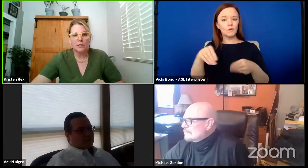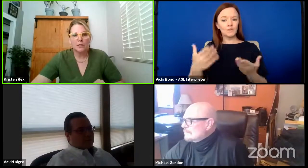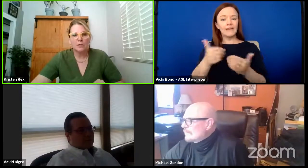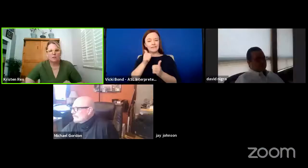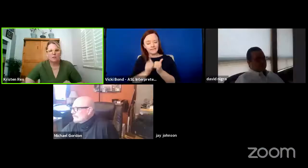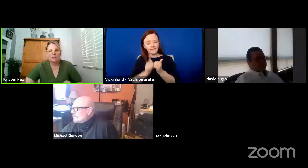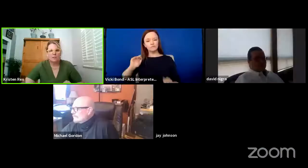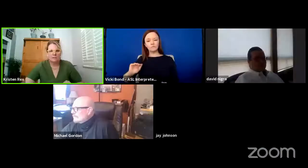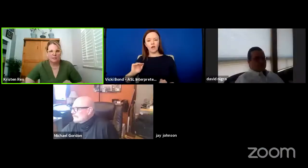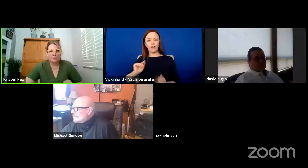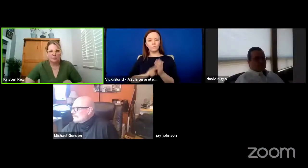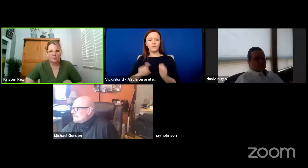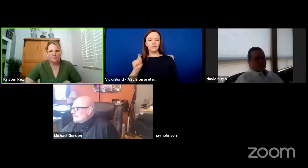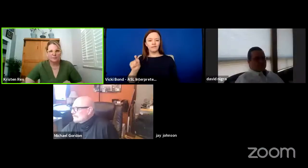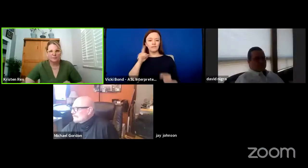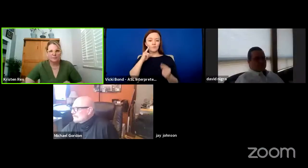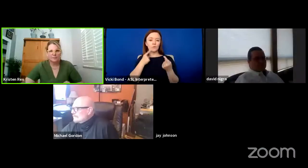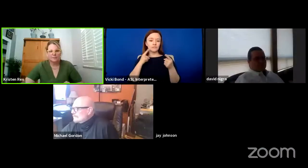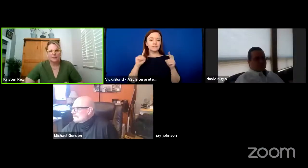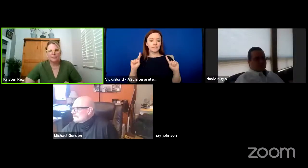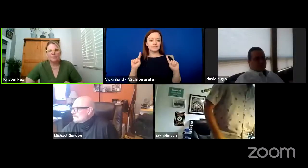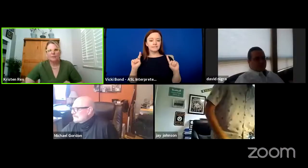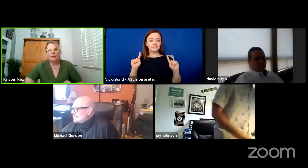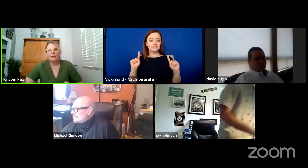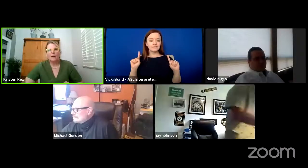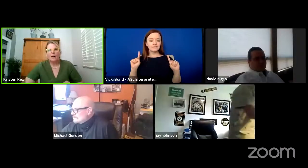what they're going to need to be successful.